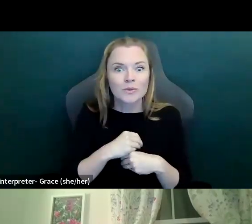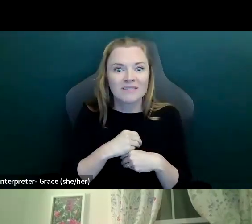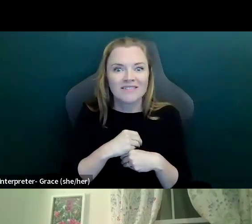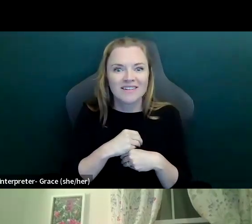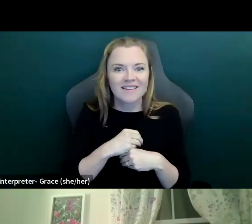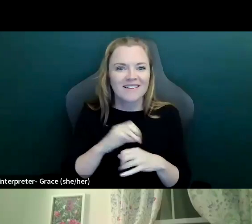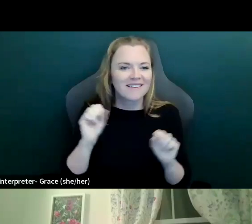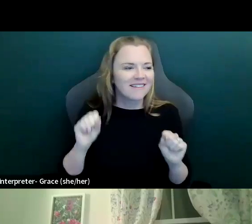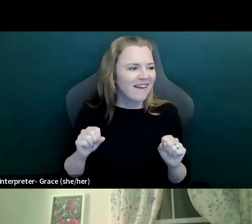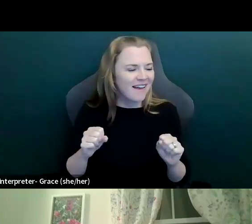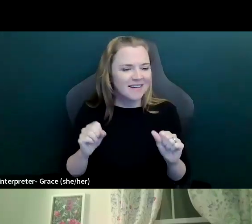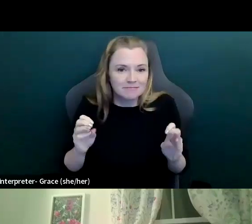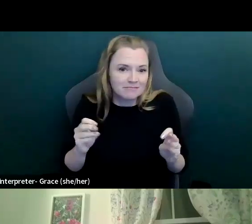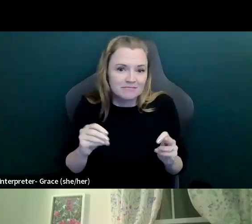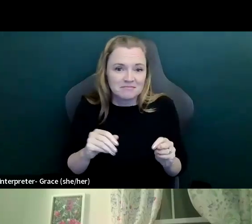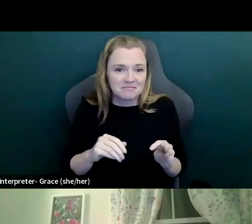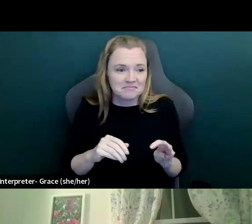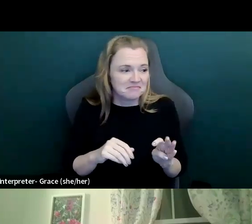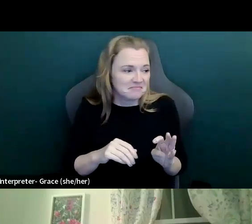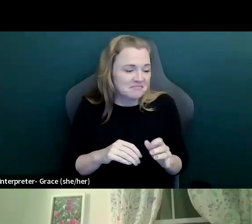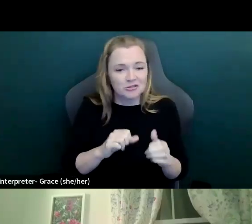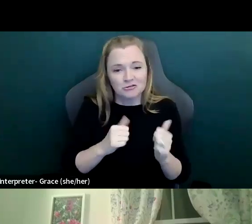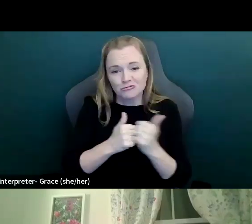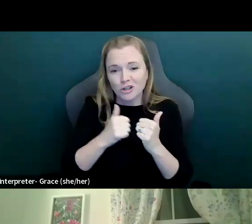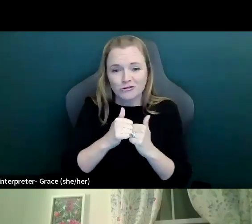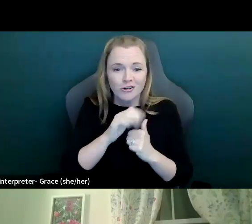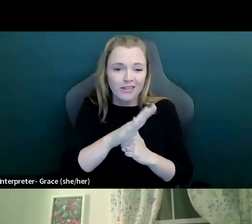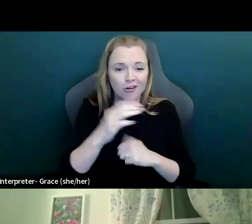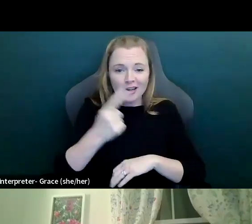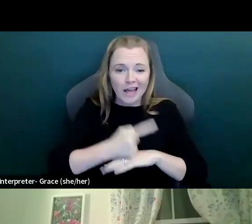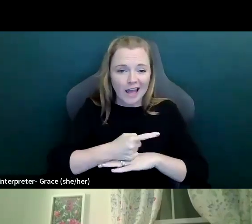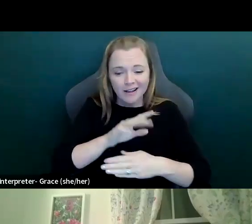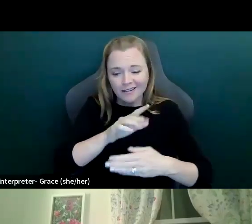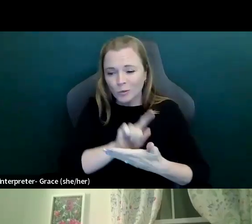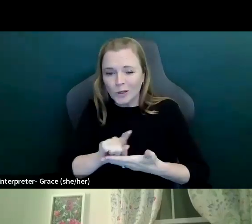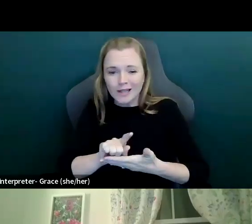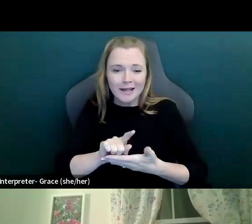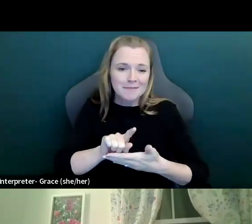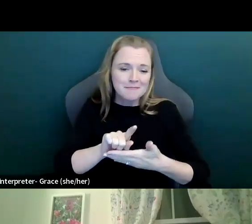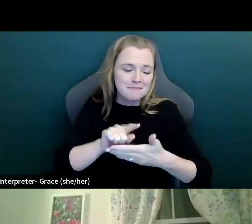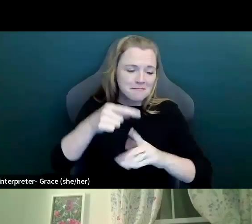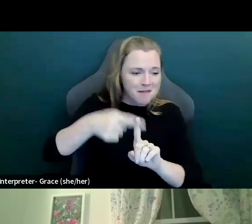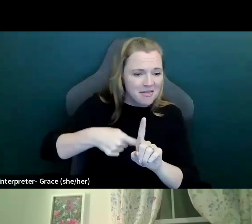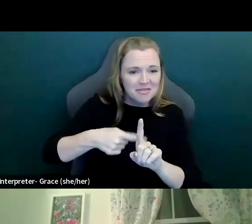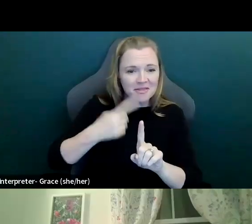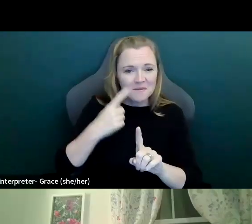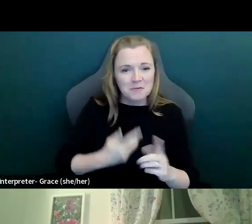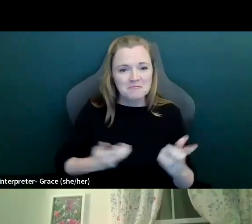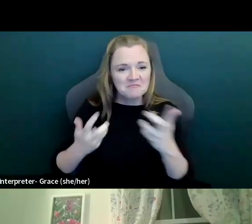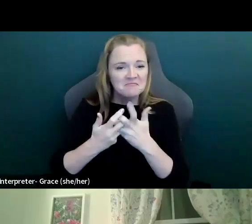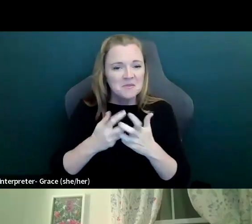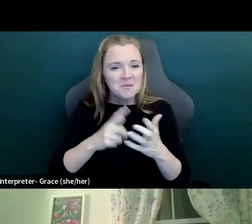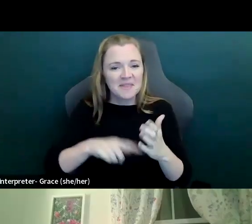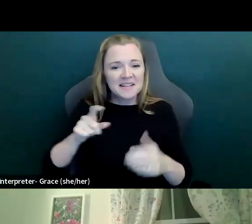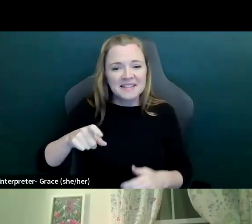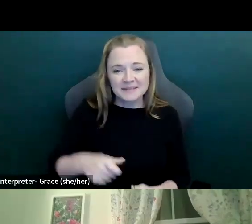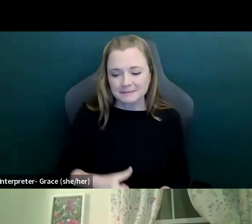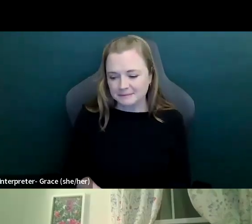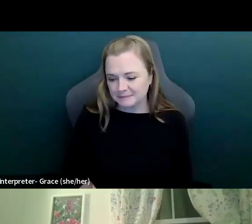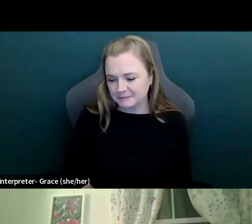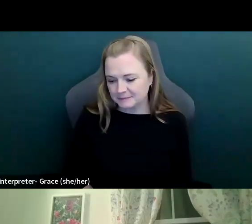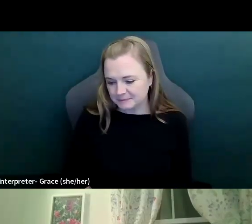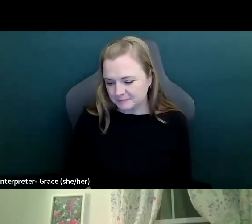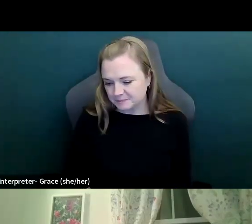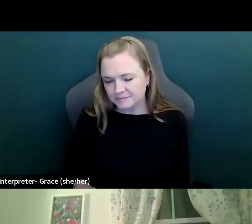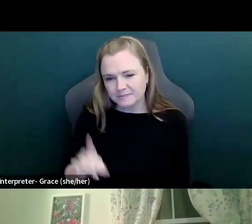to structure a day, a week, a month, so it really fits the person's needs. One of the other things I